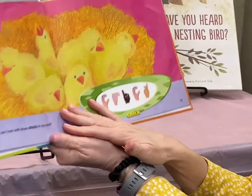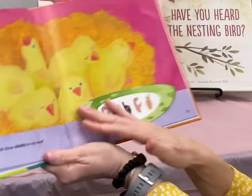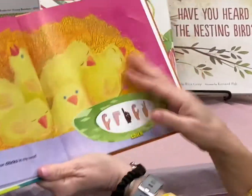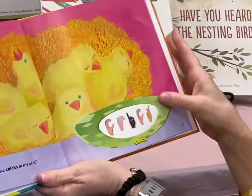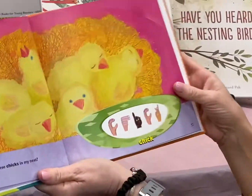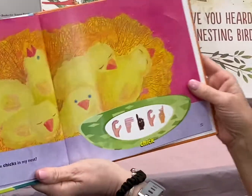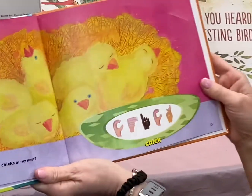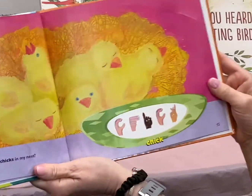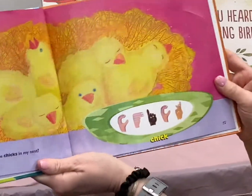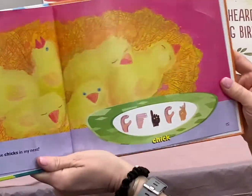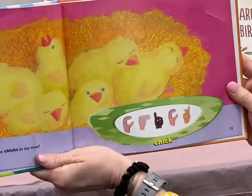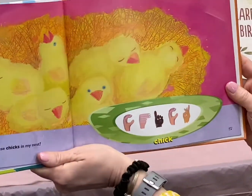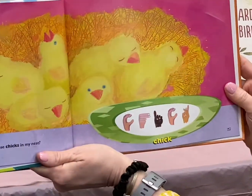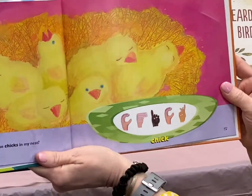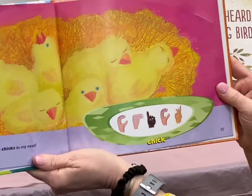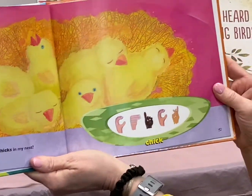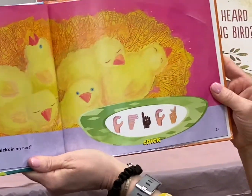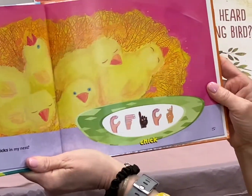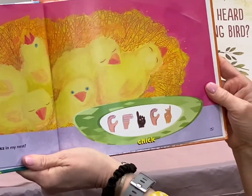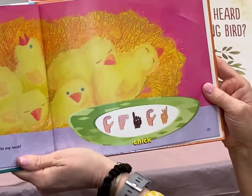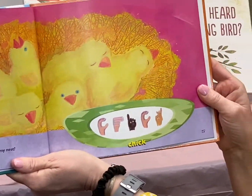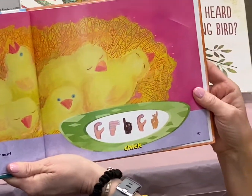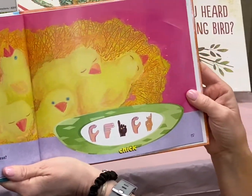But how can I rest with these chicks in my nest?